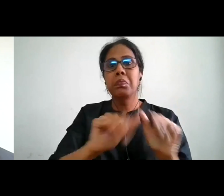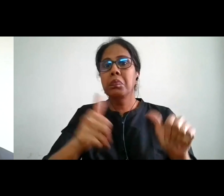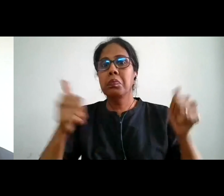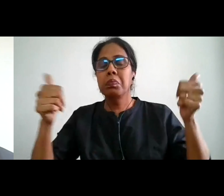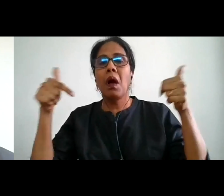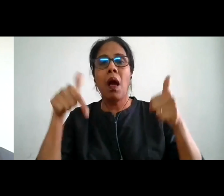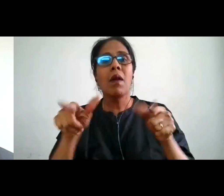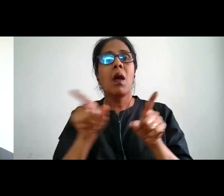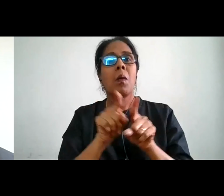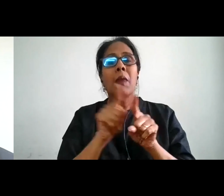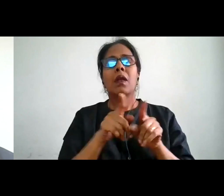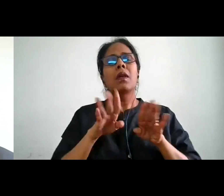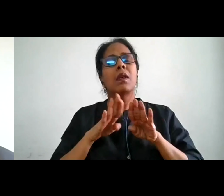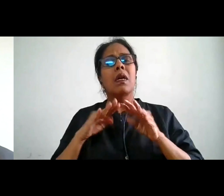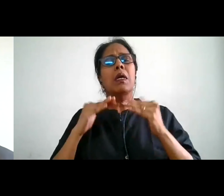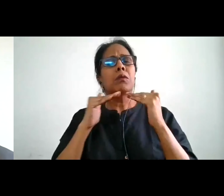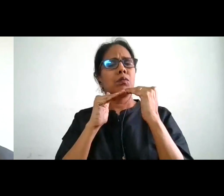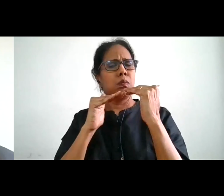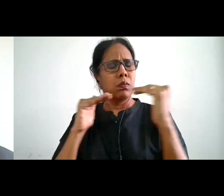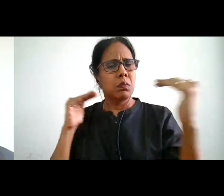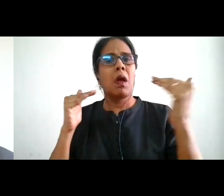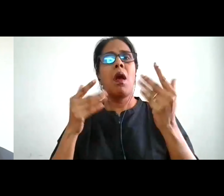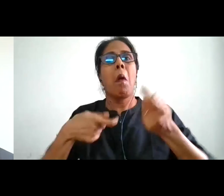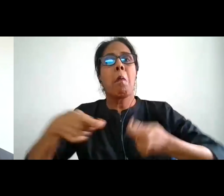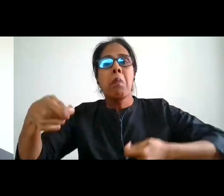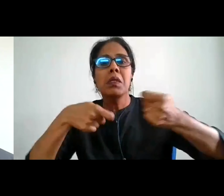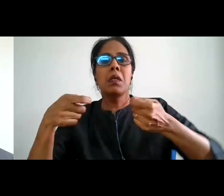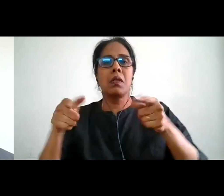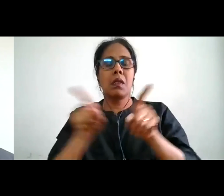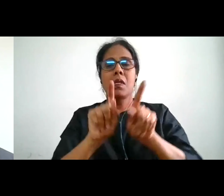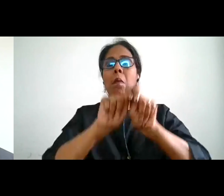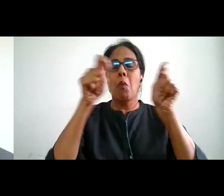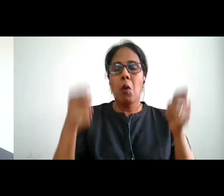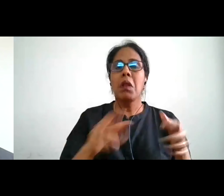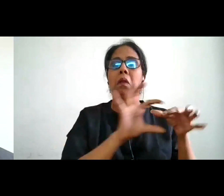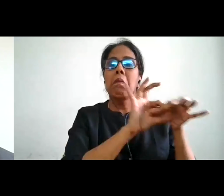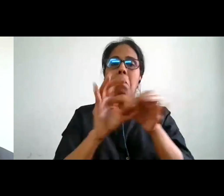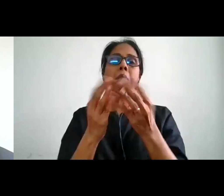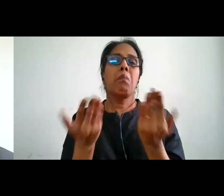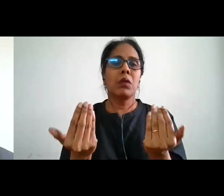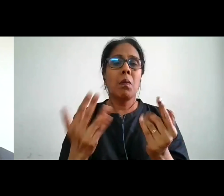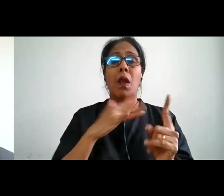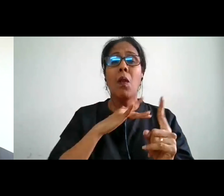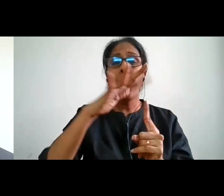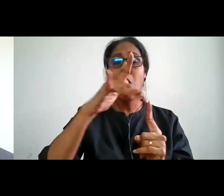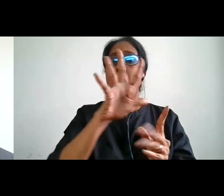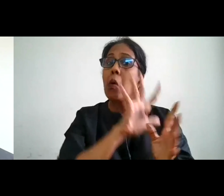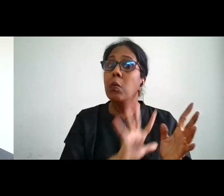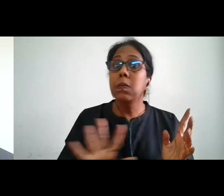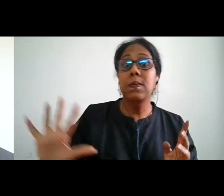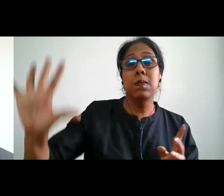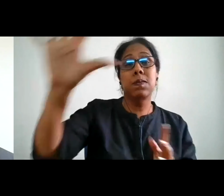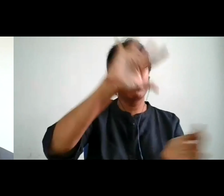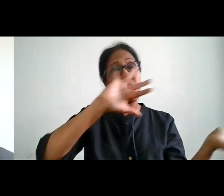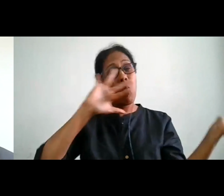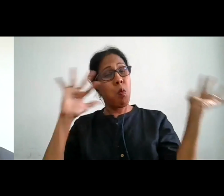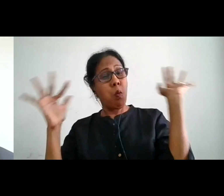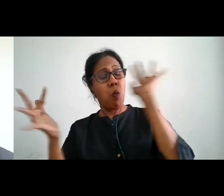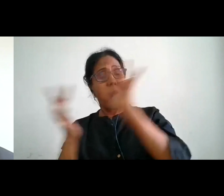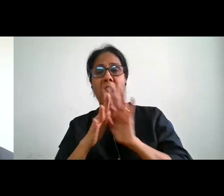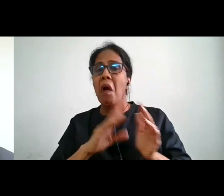public Wi-Fi hotspot is still elusive. I'm sure Wi-Fi having such a universal appeal as well as standards to support interoperability